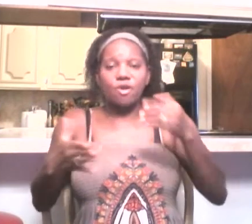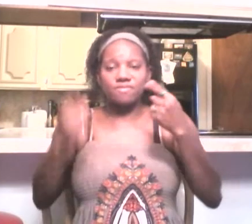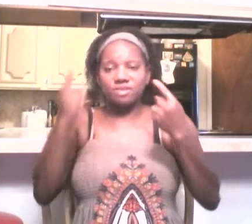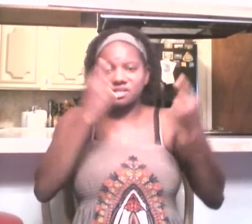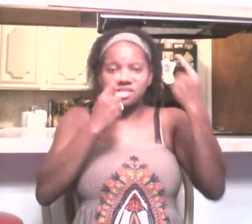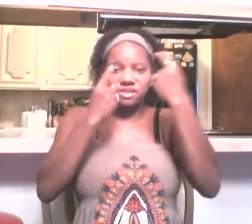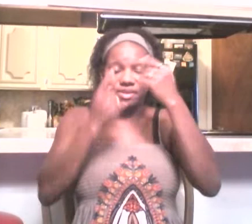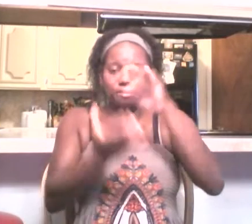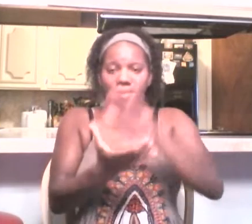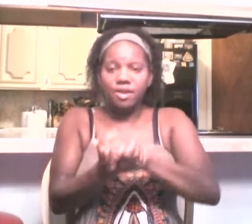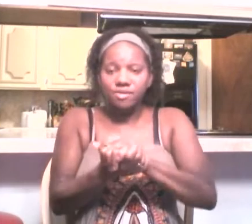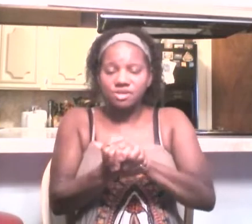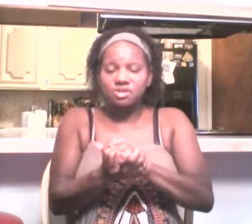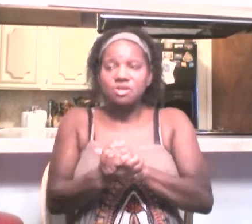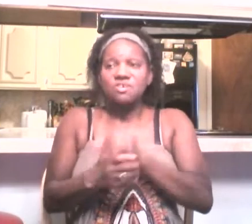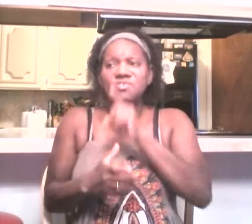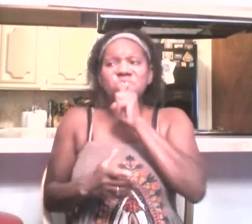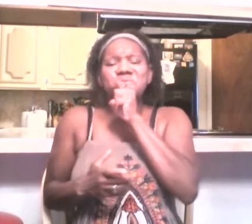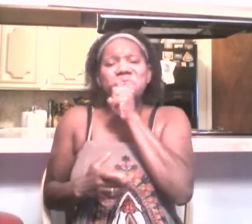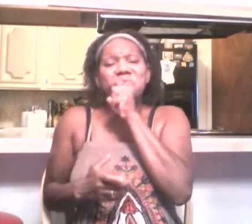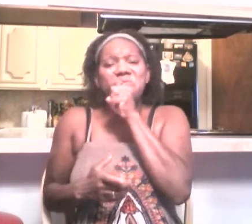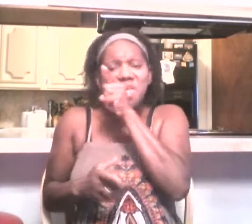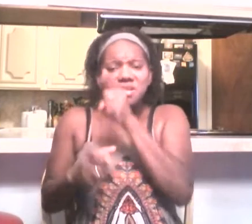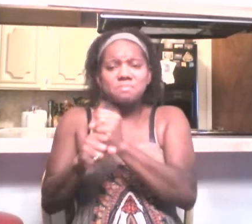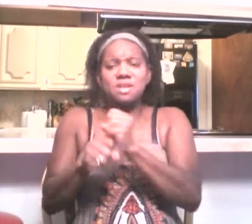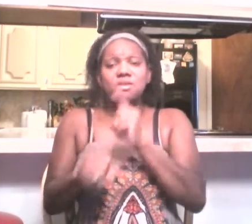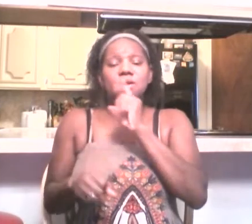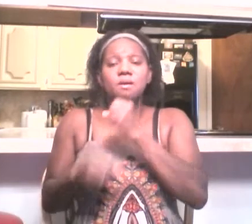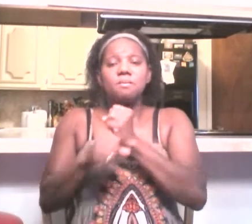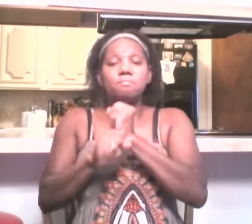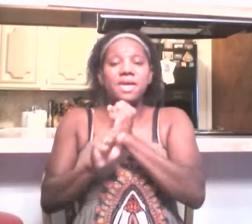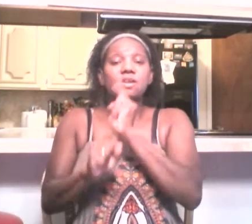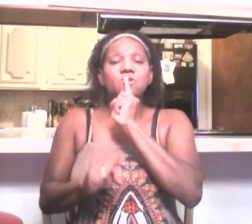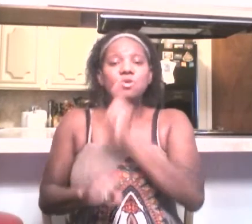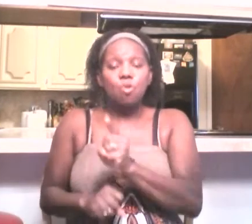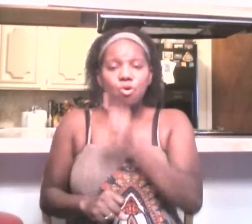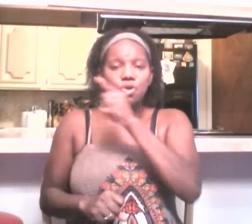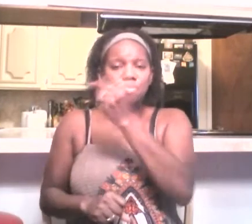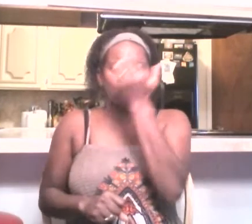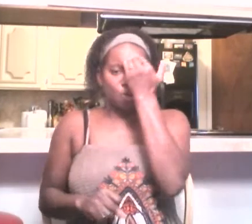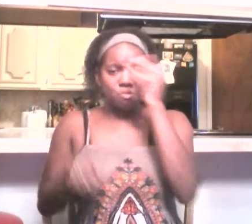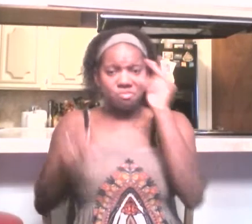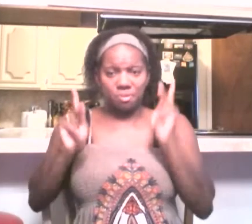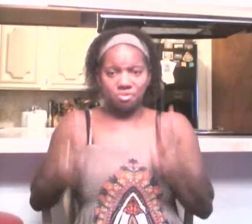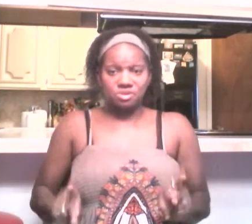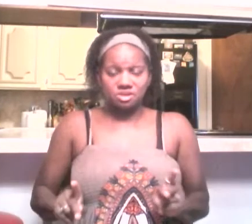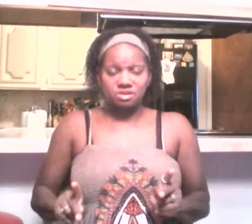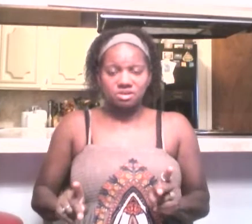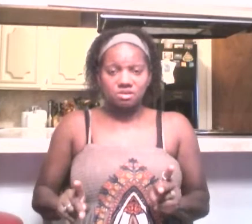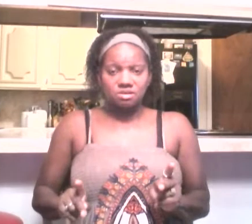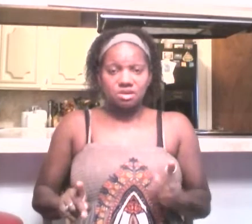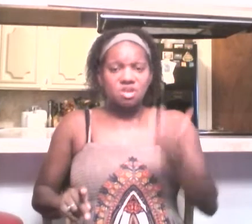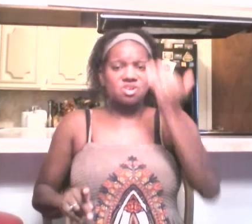even considering marriage, you should really make sure you know the person.